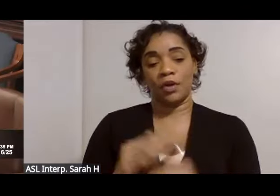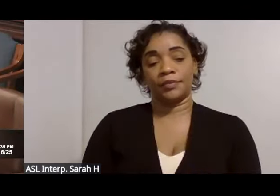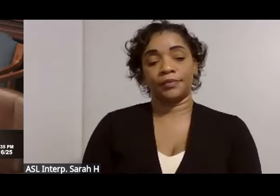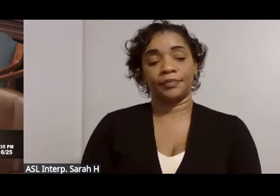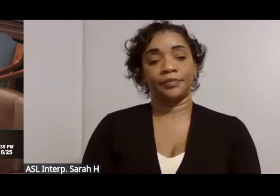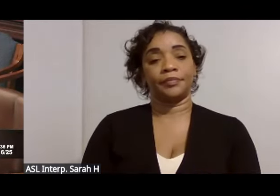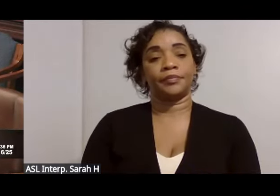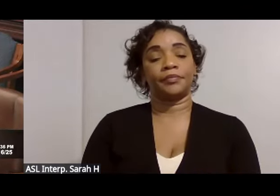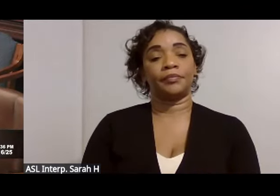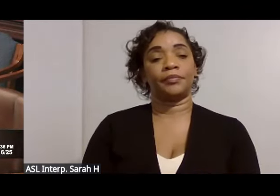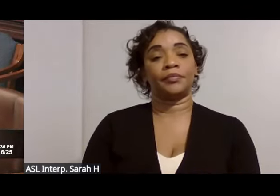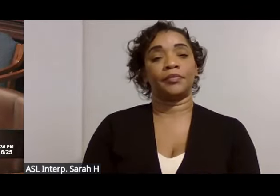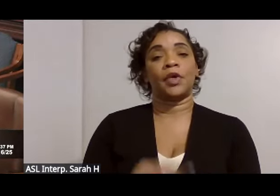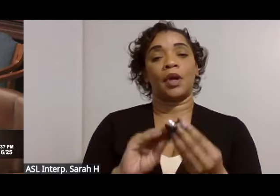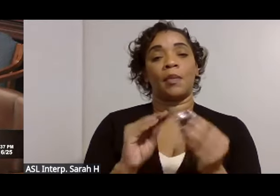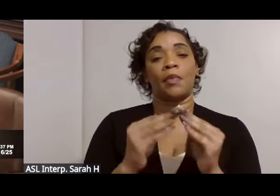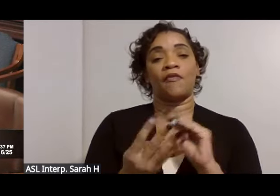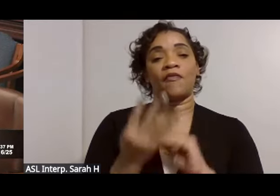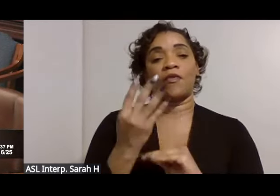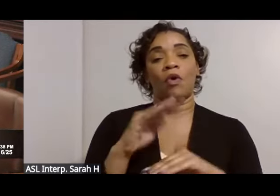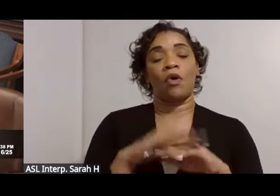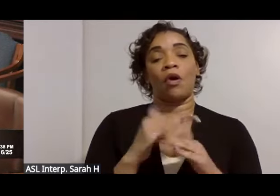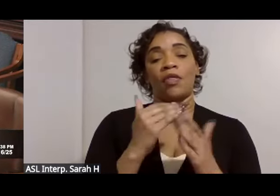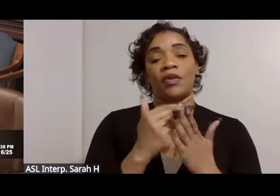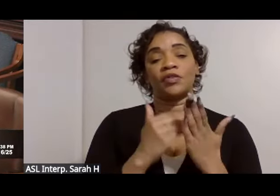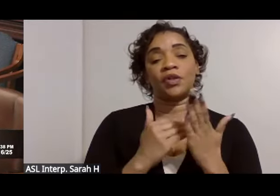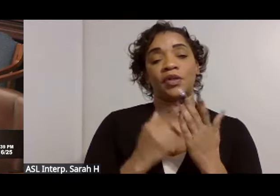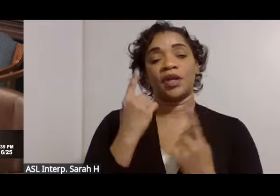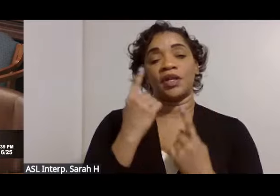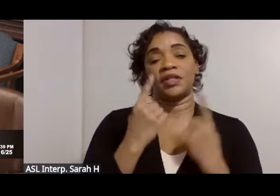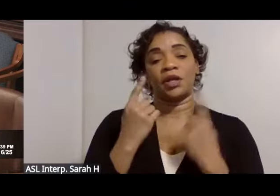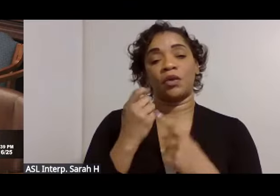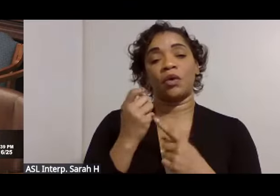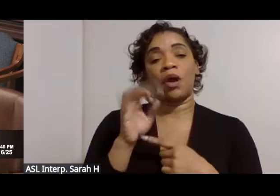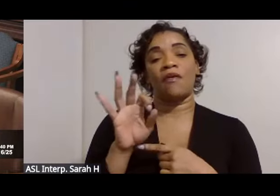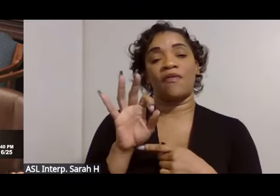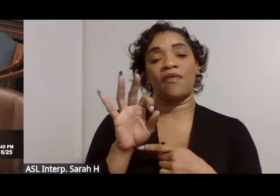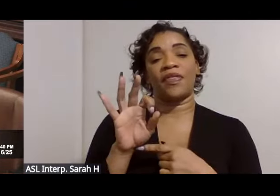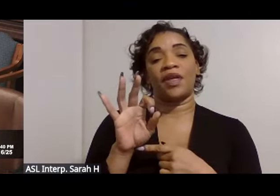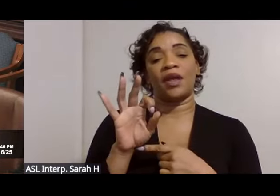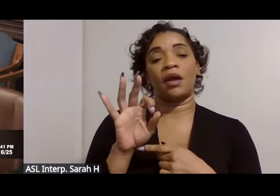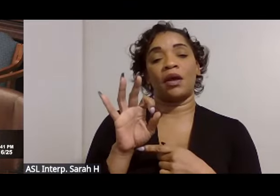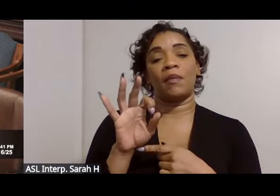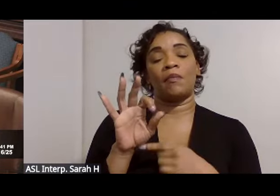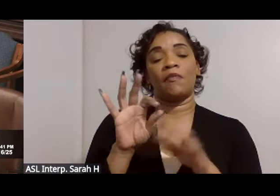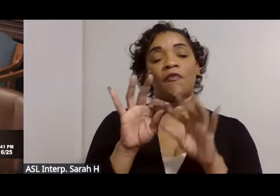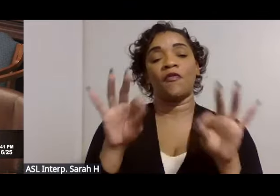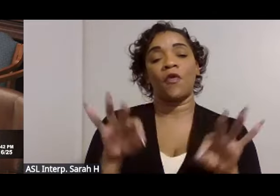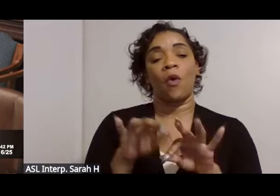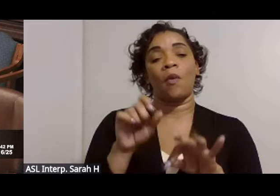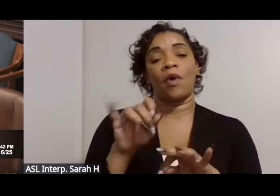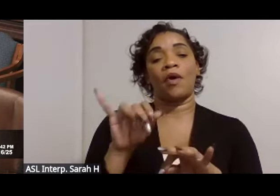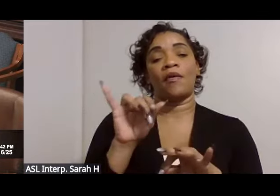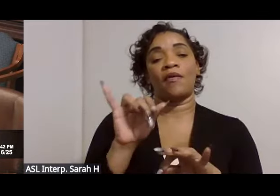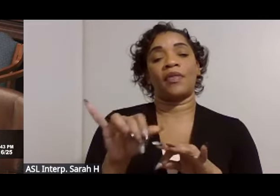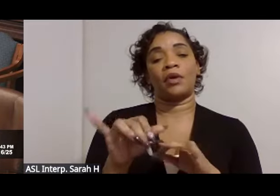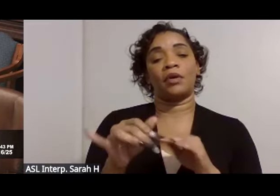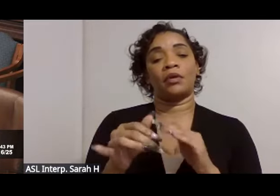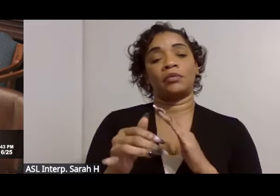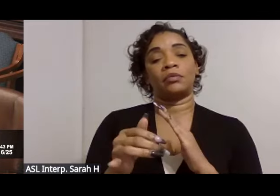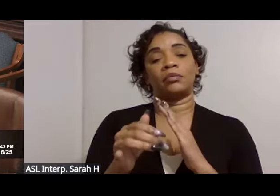Item number 4 on the agenda is the consideration of the form of the constitutional amendment submitted by Americans for Citizen Voting,